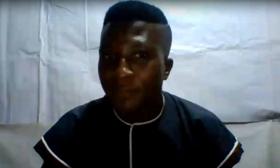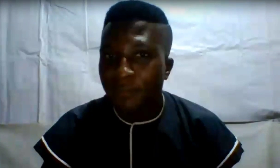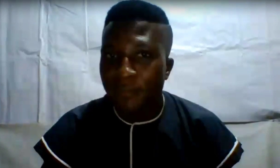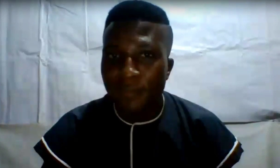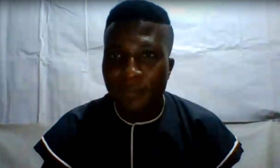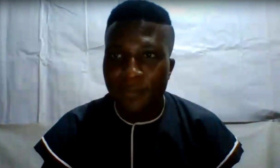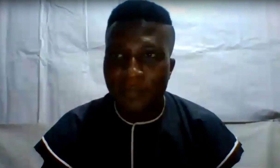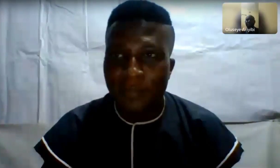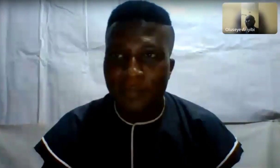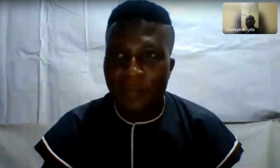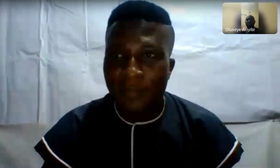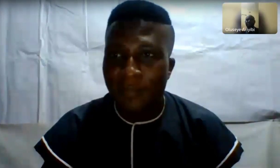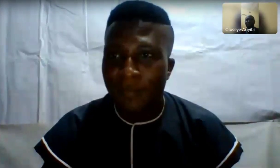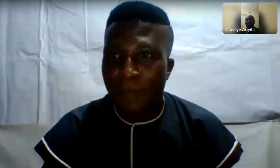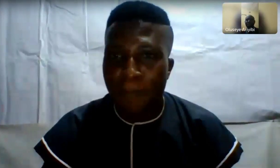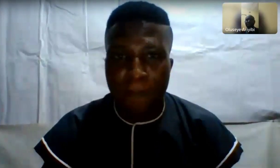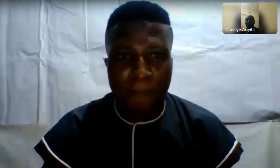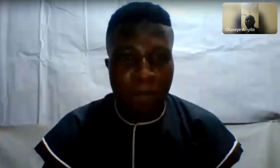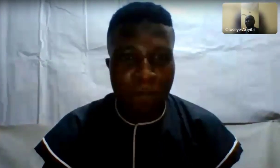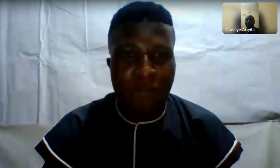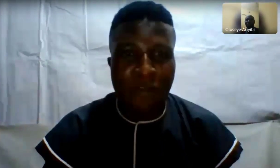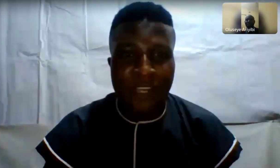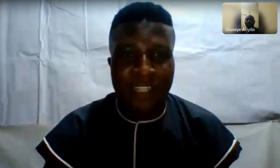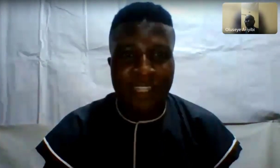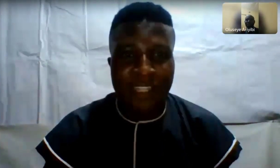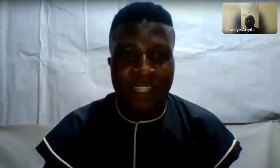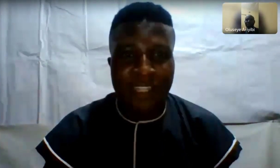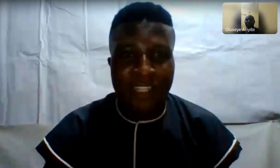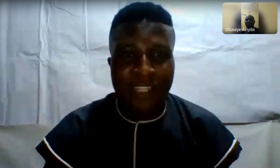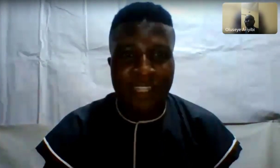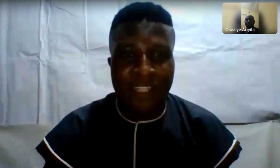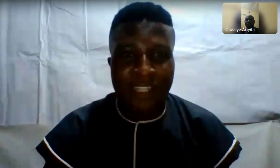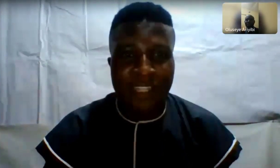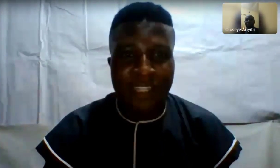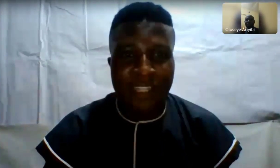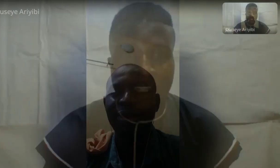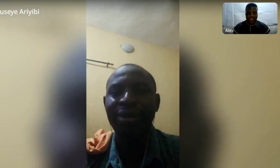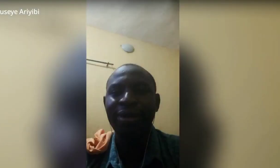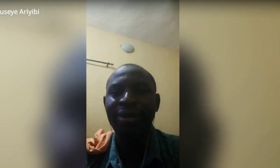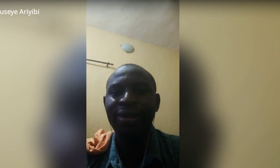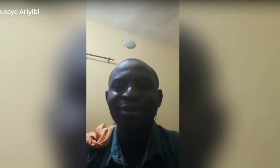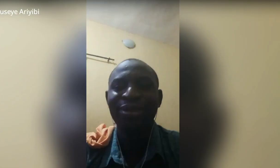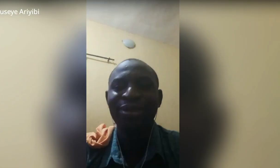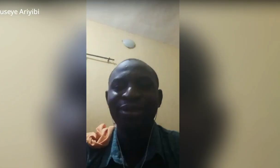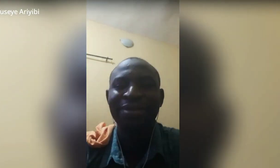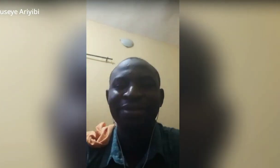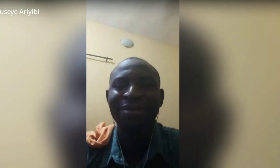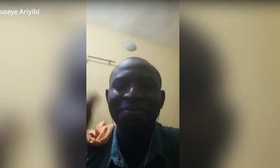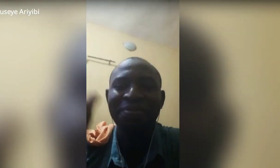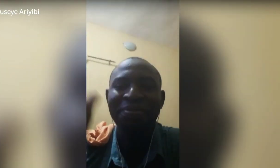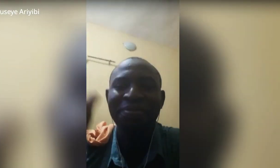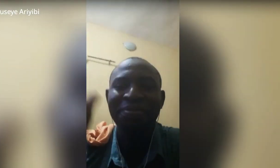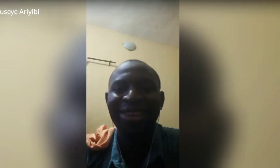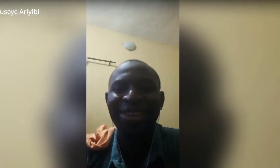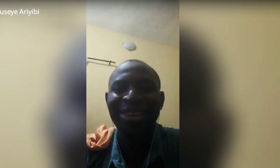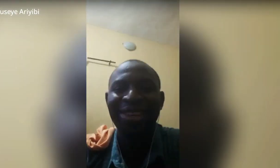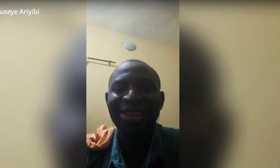Perfect. Welcome, sir. Good evening. Good evening. So let's start off with the first letter U.